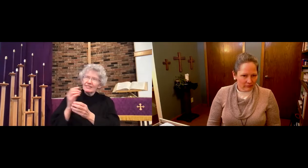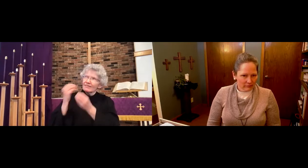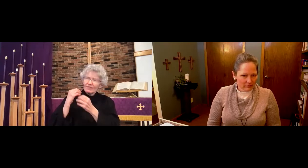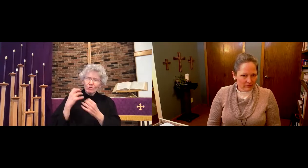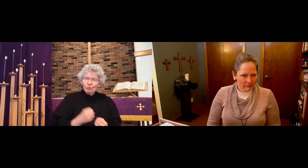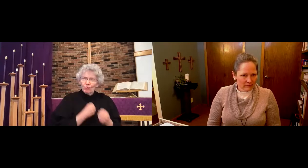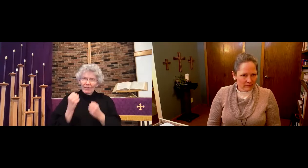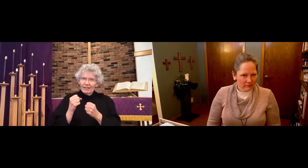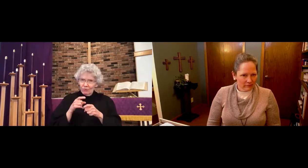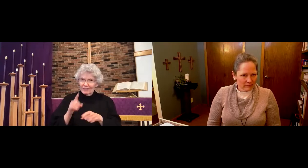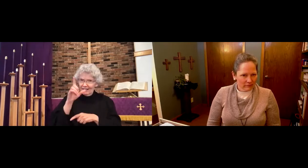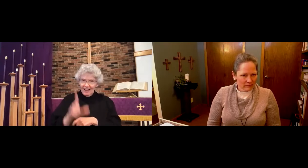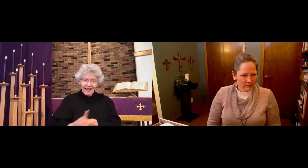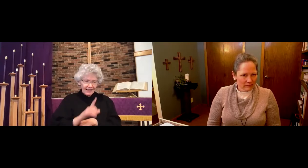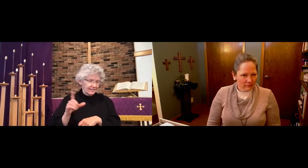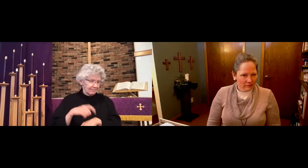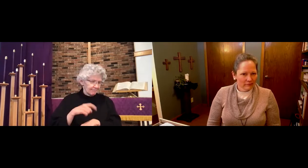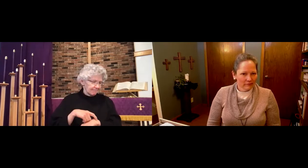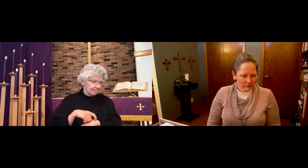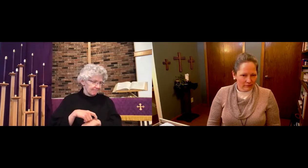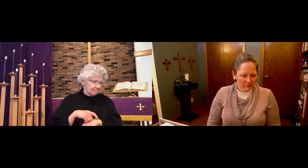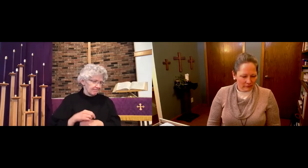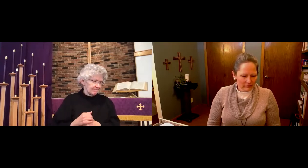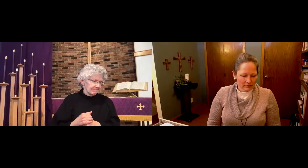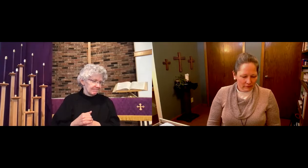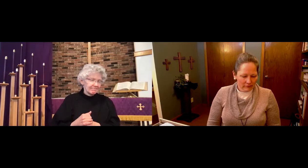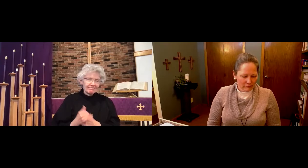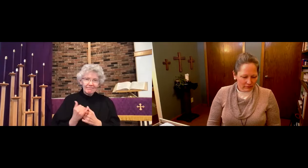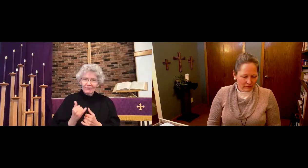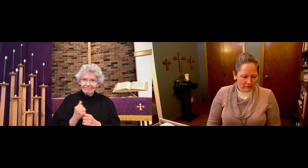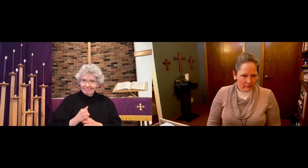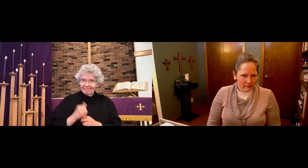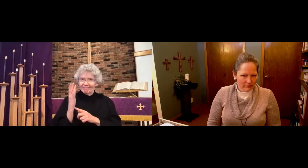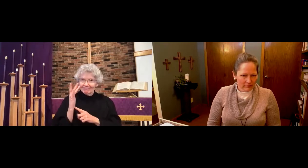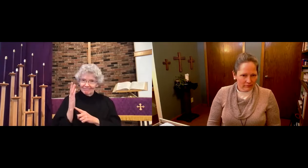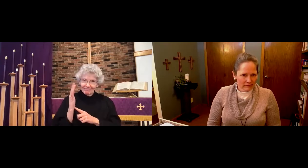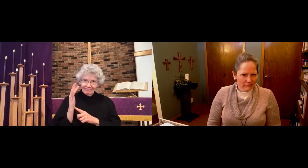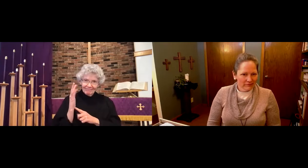And so it is our prayer that we are all strengthened for Lent.